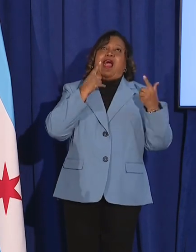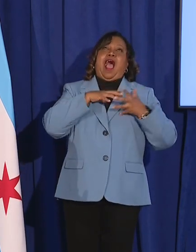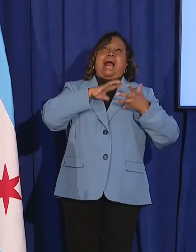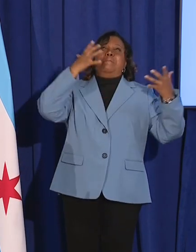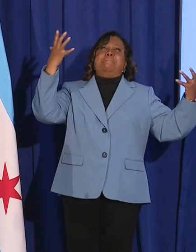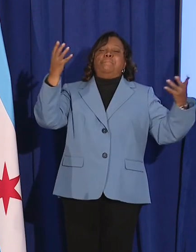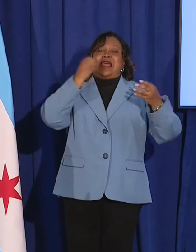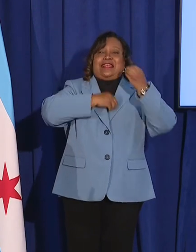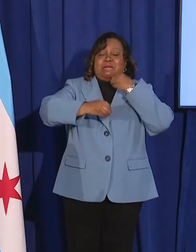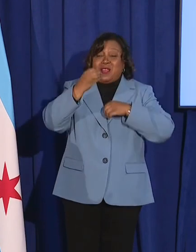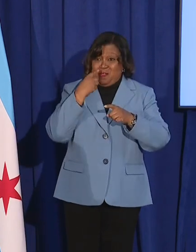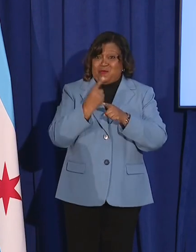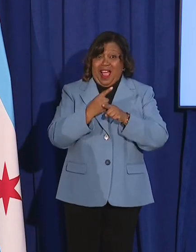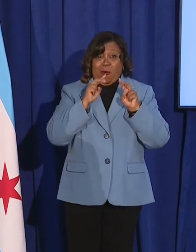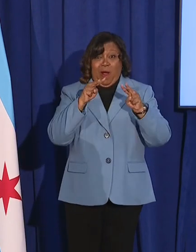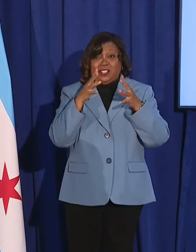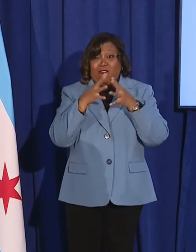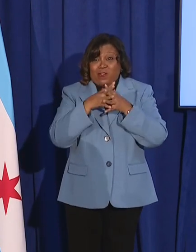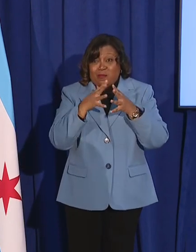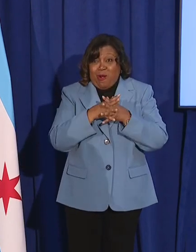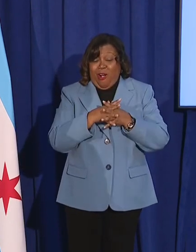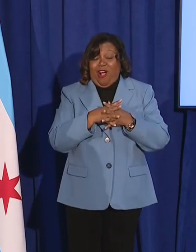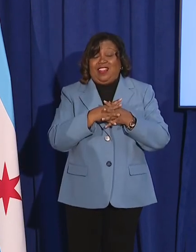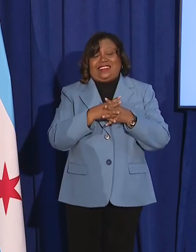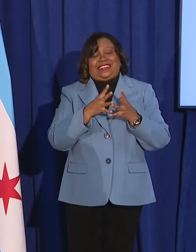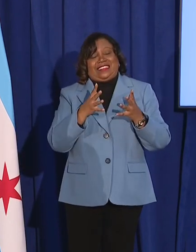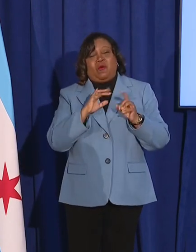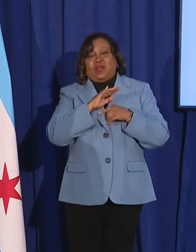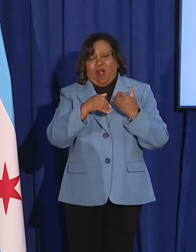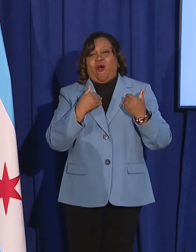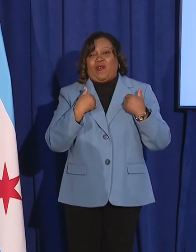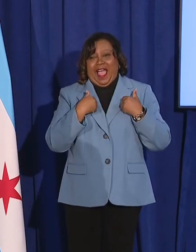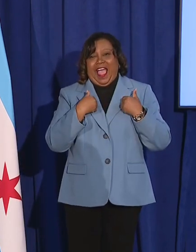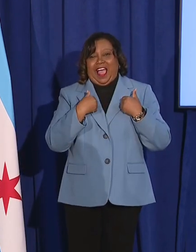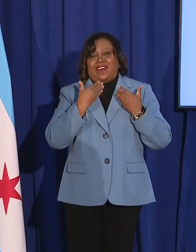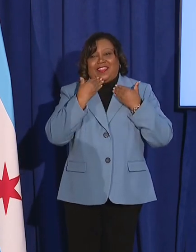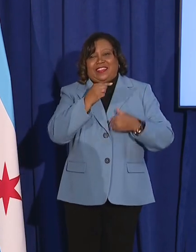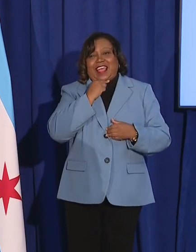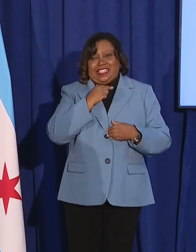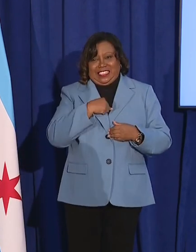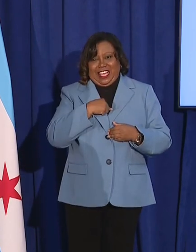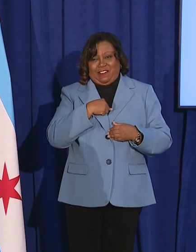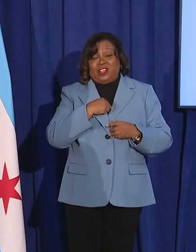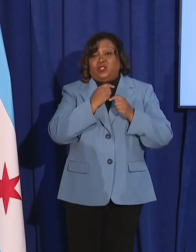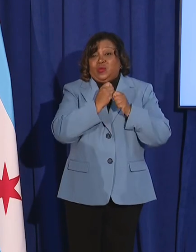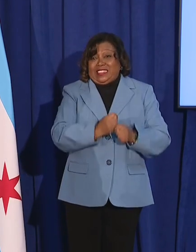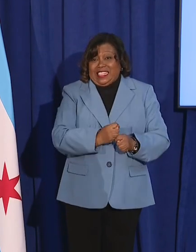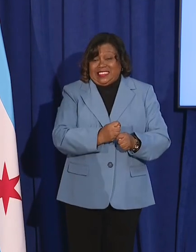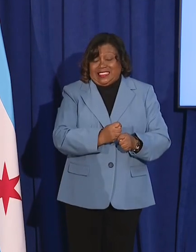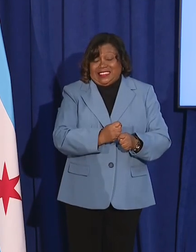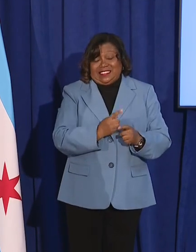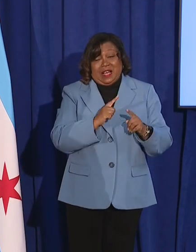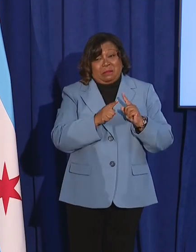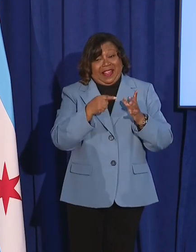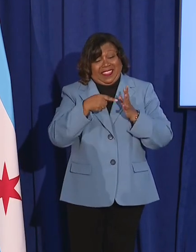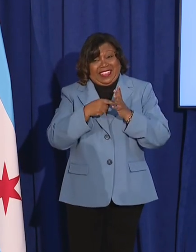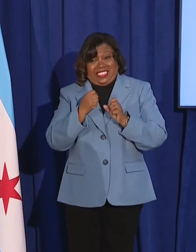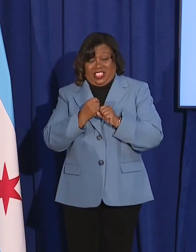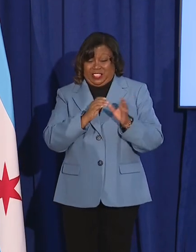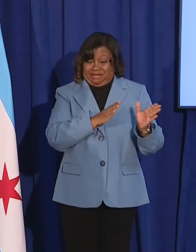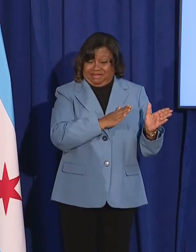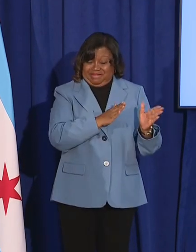big meal, right? Watch a little football. We all have our Thanksgiving traditions. But this